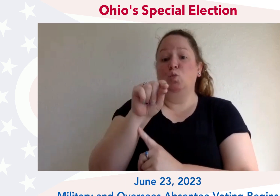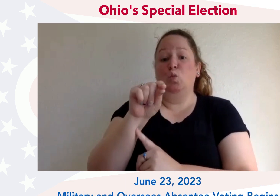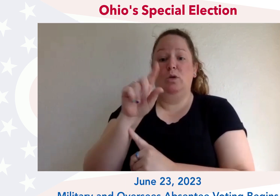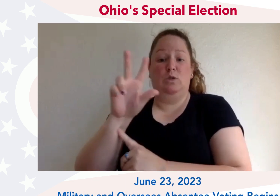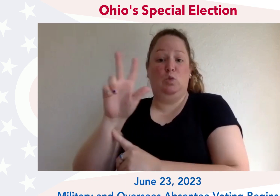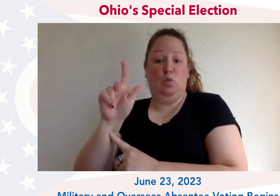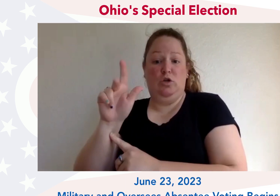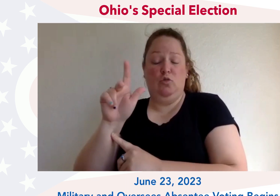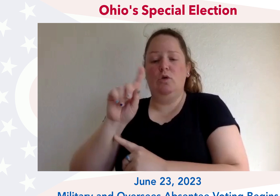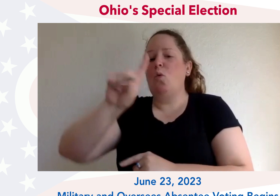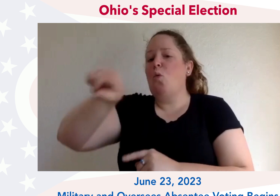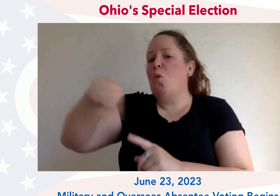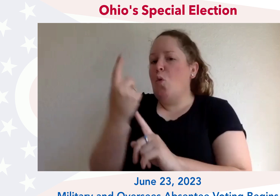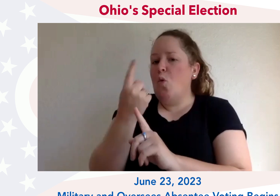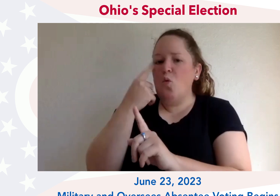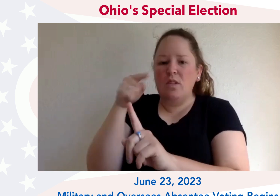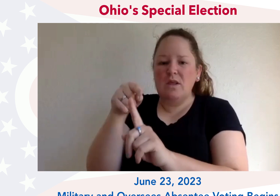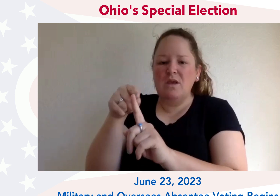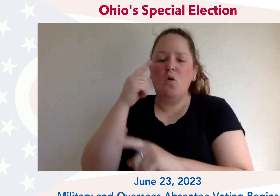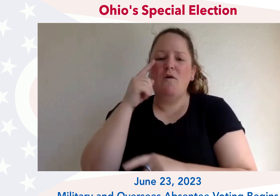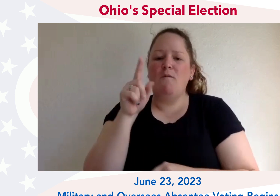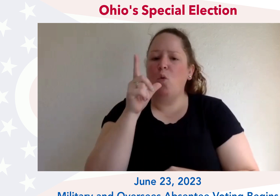23rd, 2023,